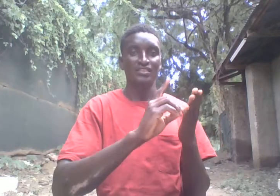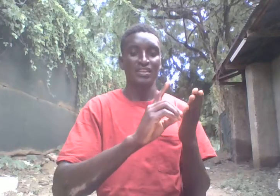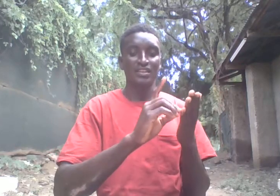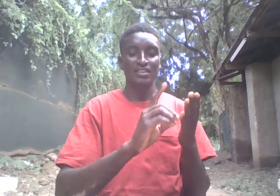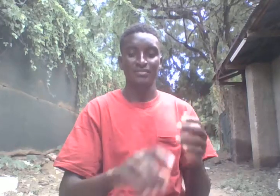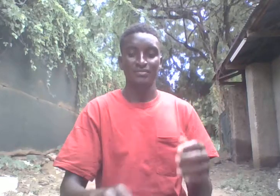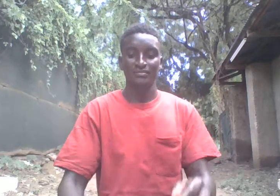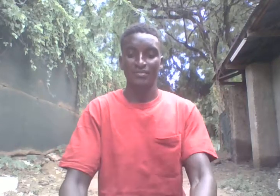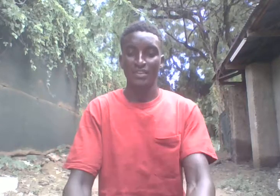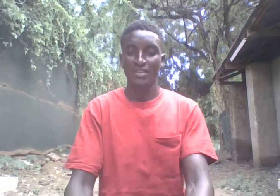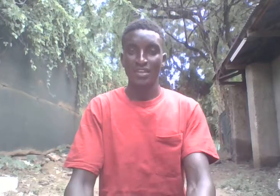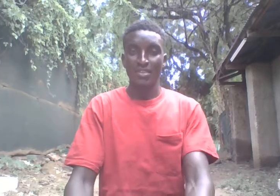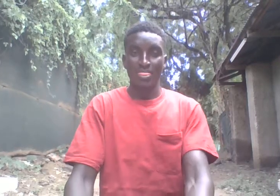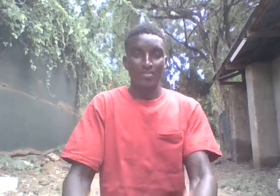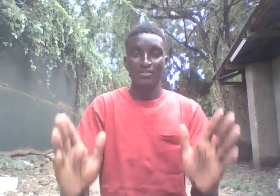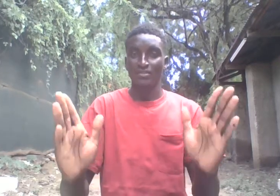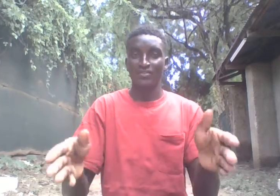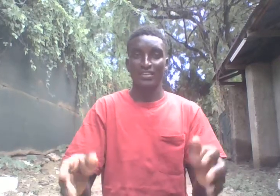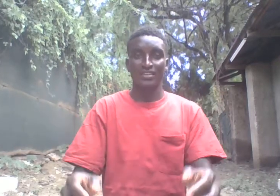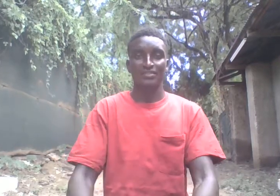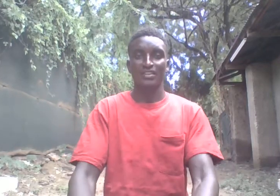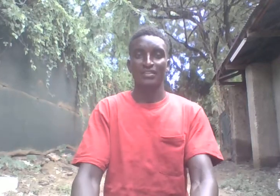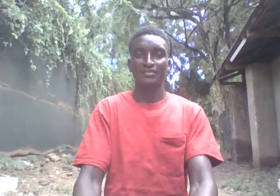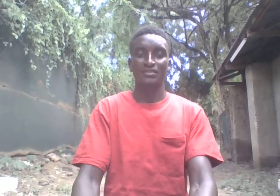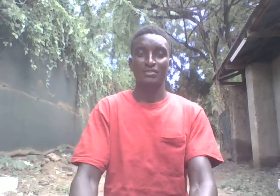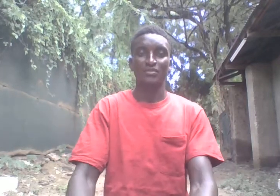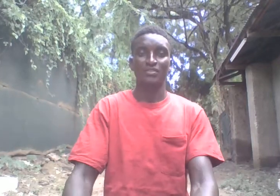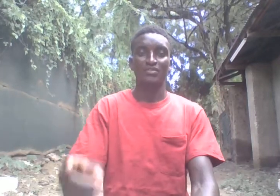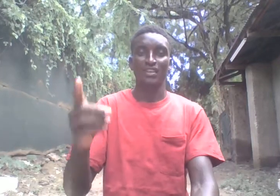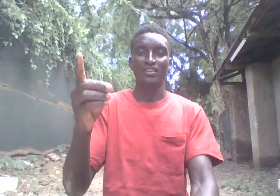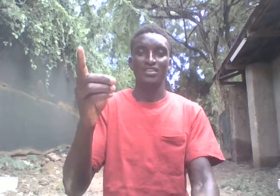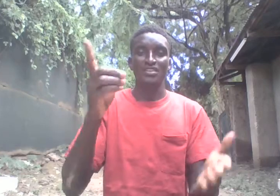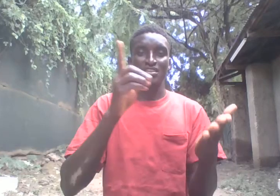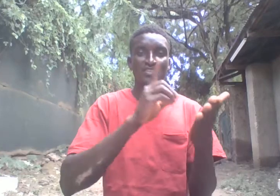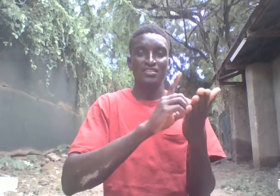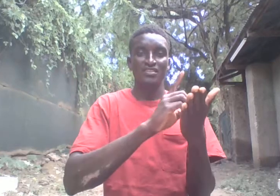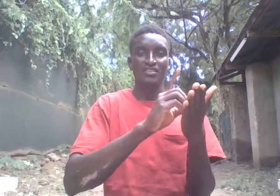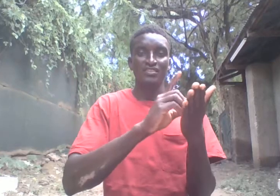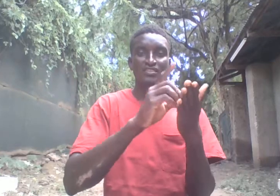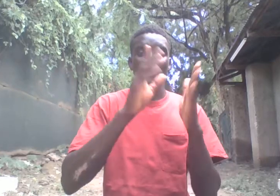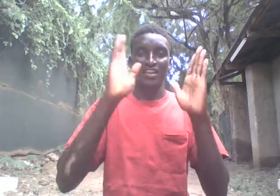designer. Personify. Yeah. So you sign designer,